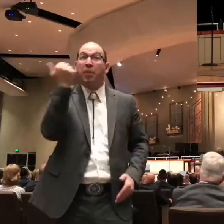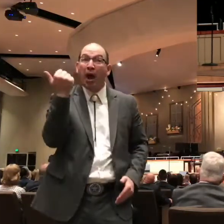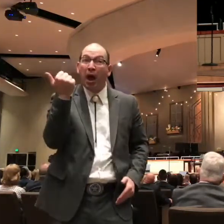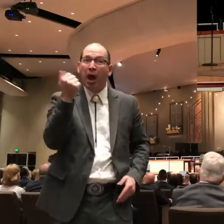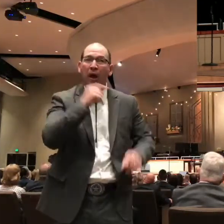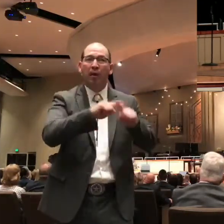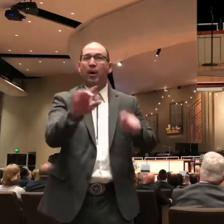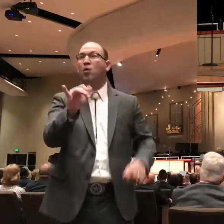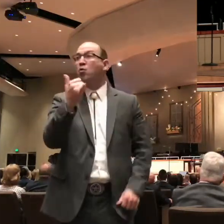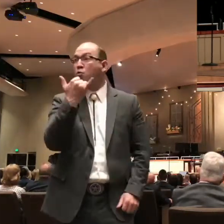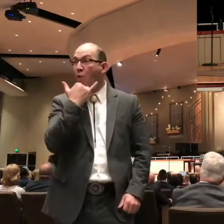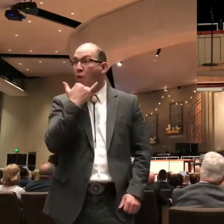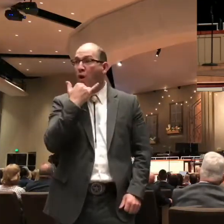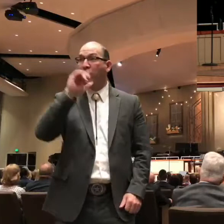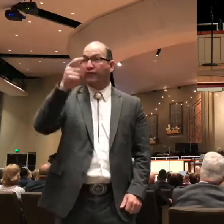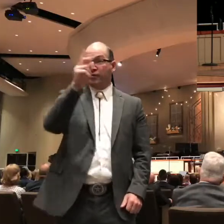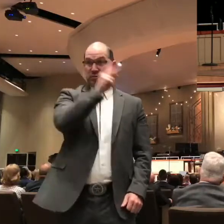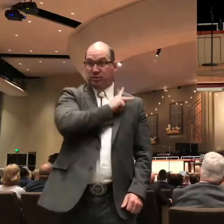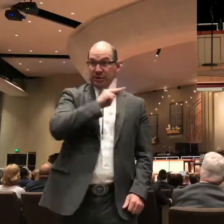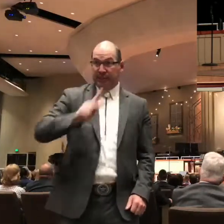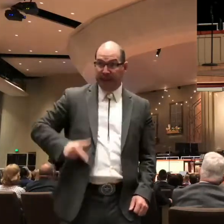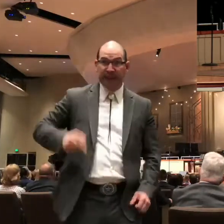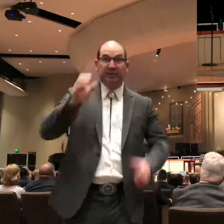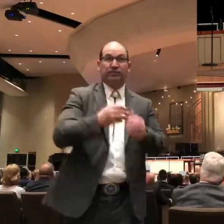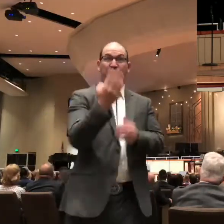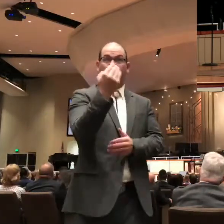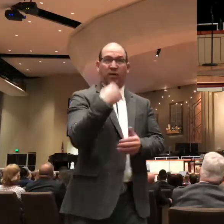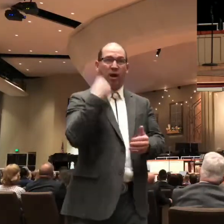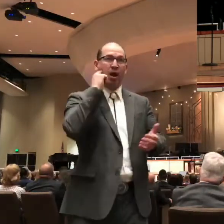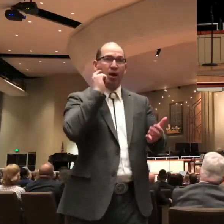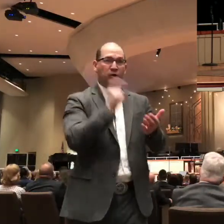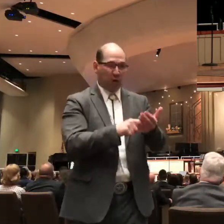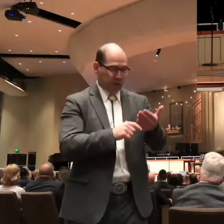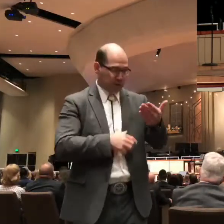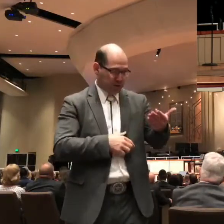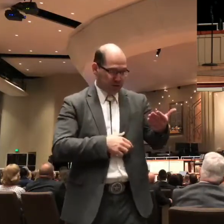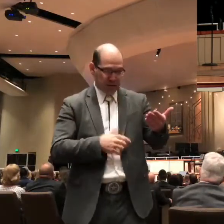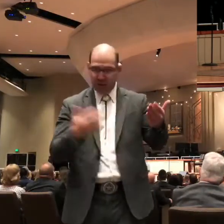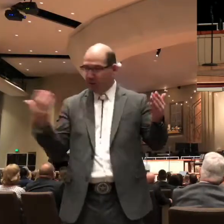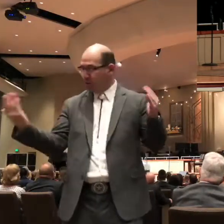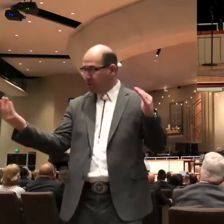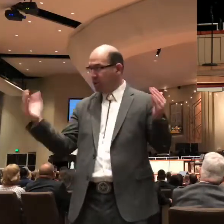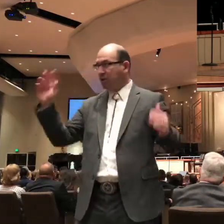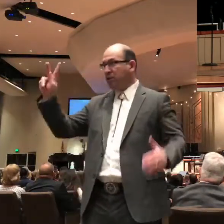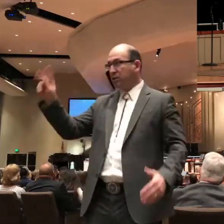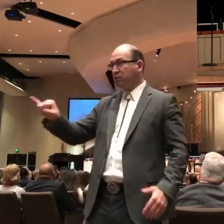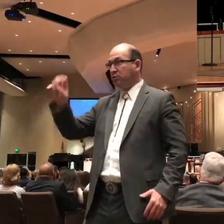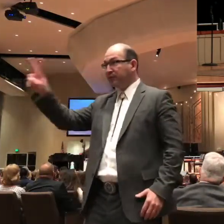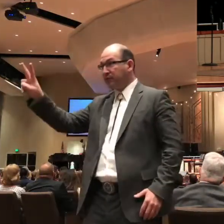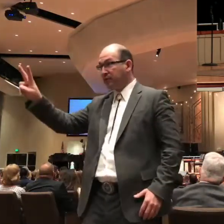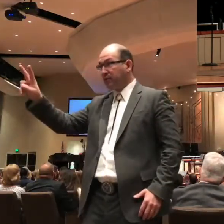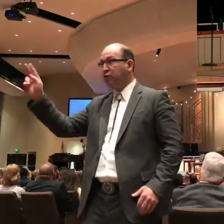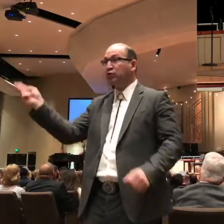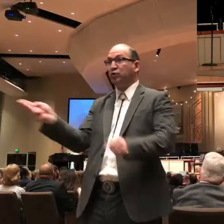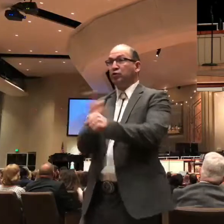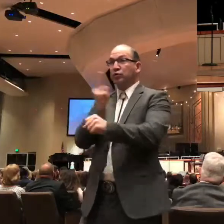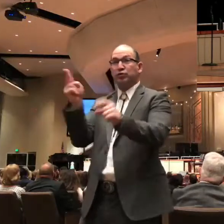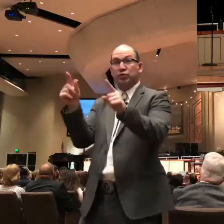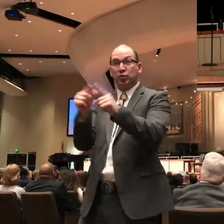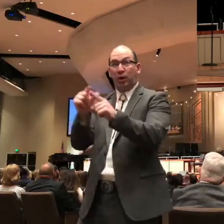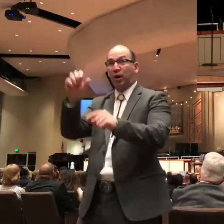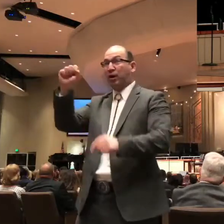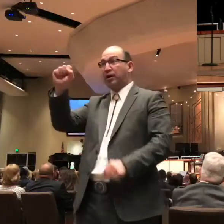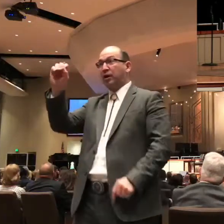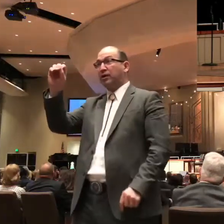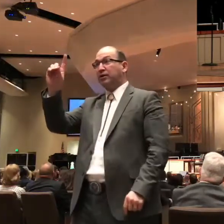reading along in 1 Kings chapter 14, I was just noticing in the King James Bible that it used the word sodomite. And I was noticing in this